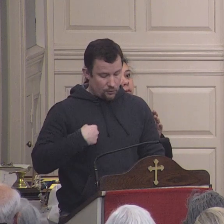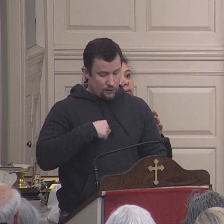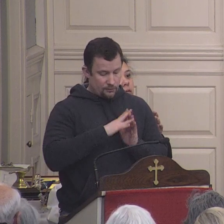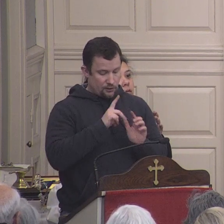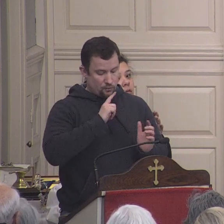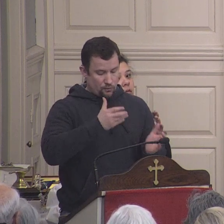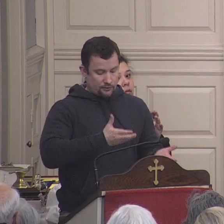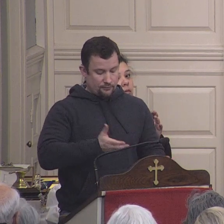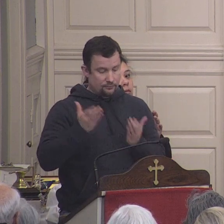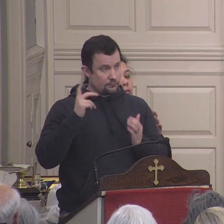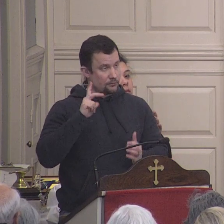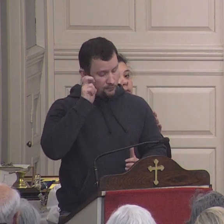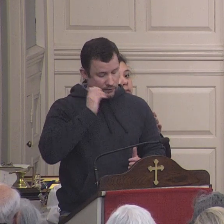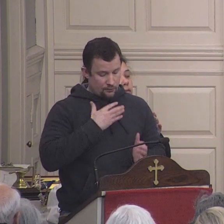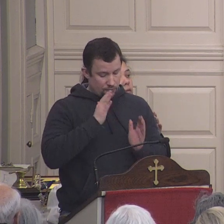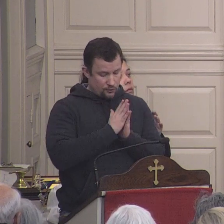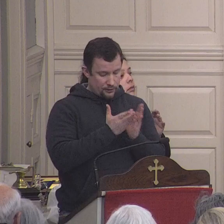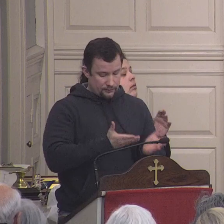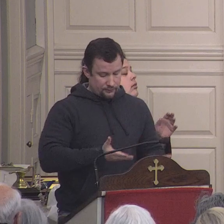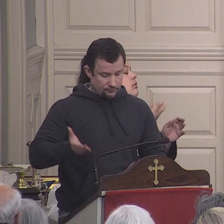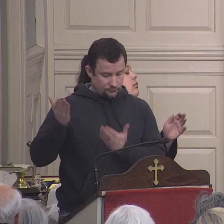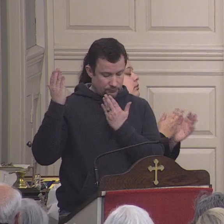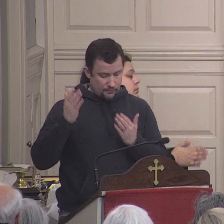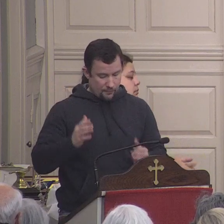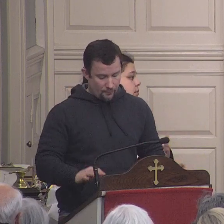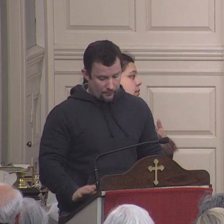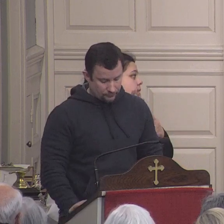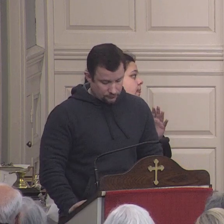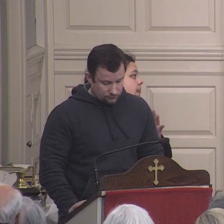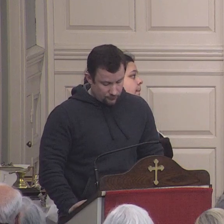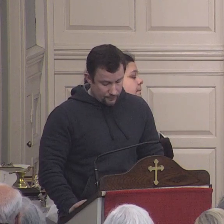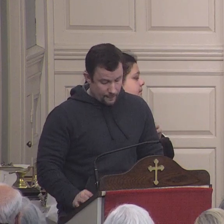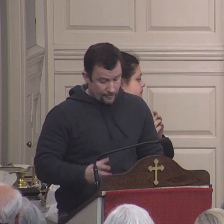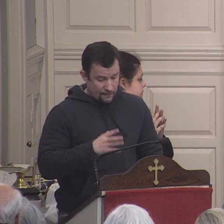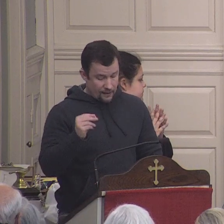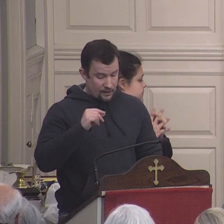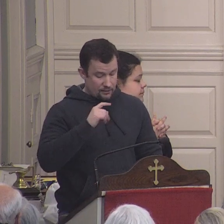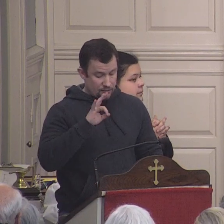For world peace, we pray to the Lord.